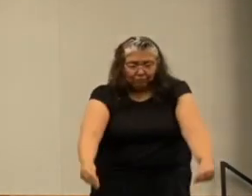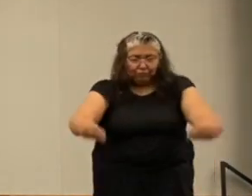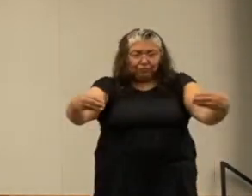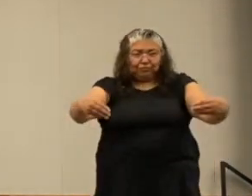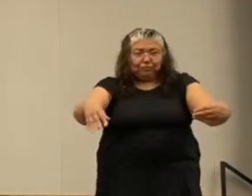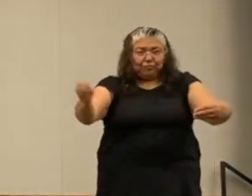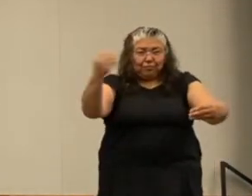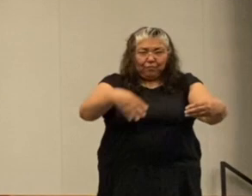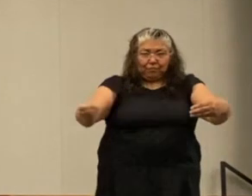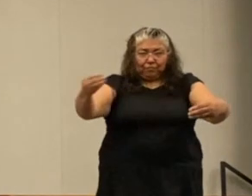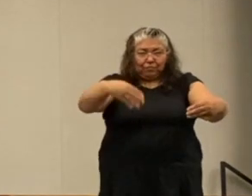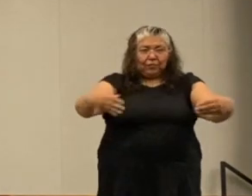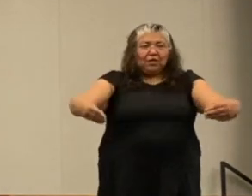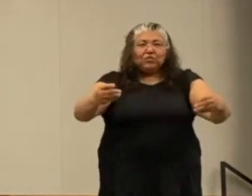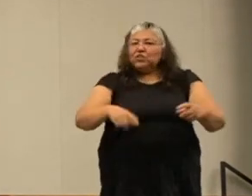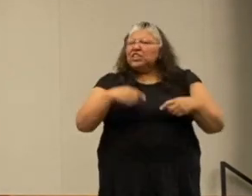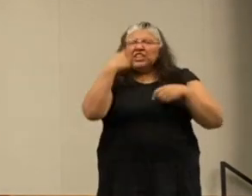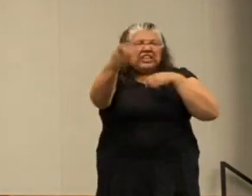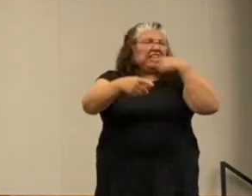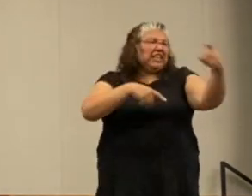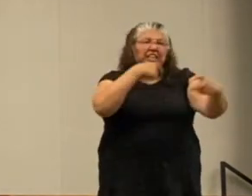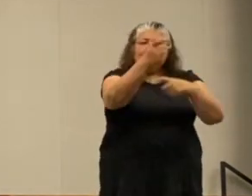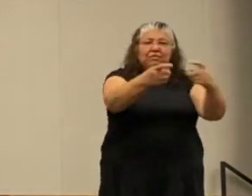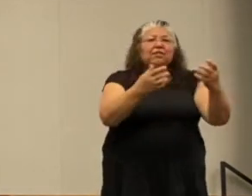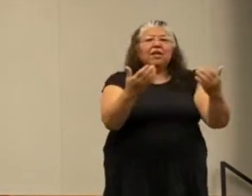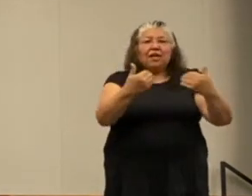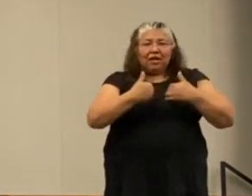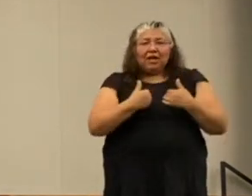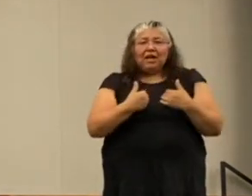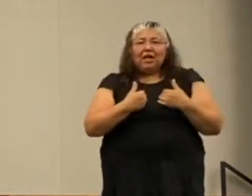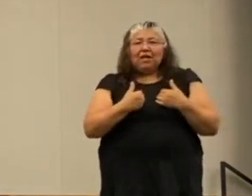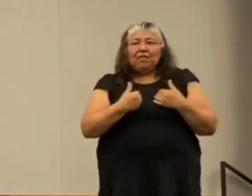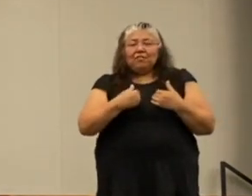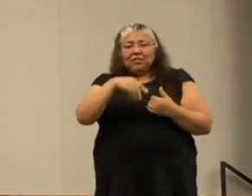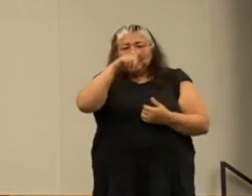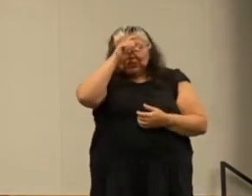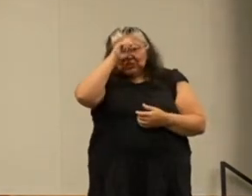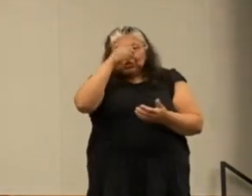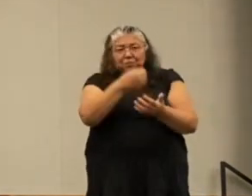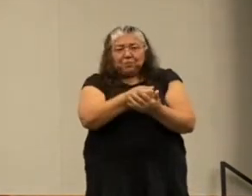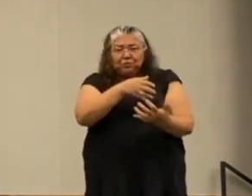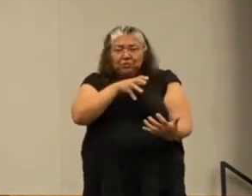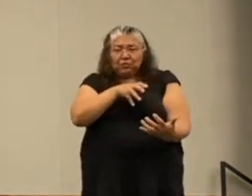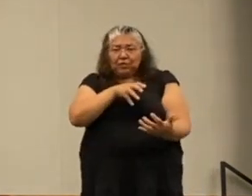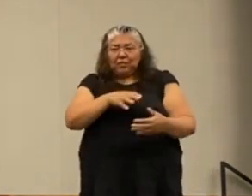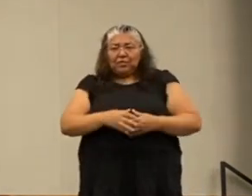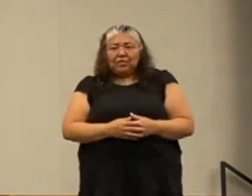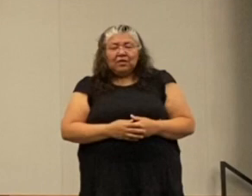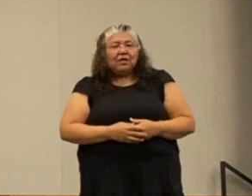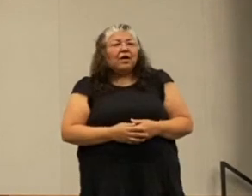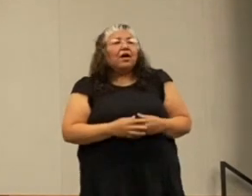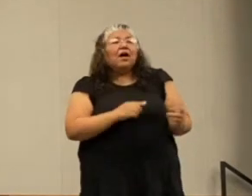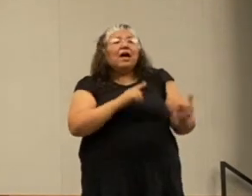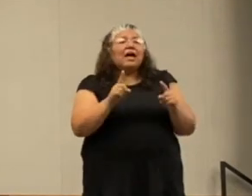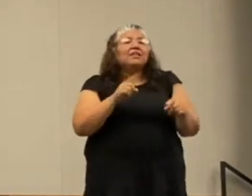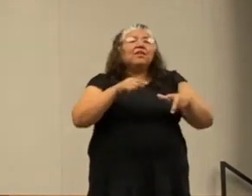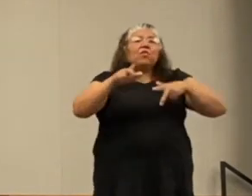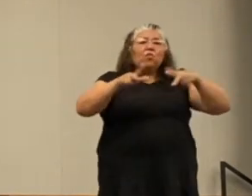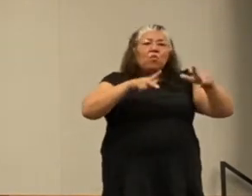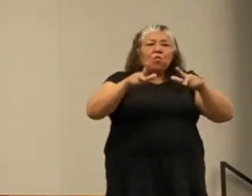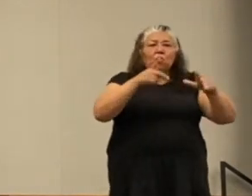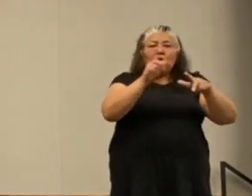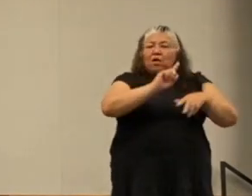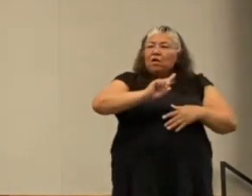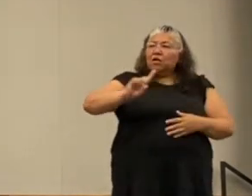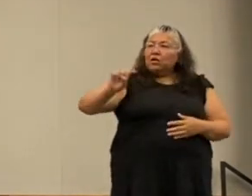there, right? And they're just giving it to them. So here they are, they're receiving the Egyptians' wealth. As they are walking